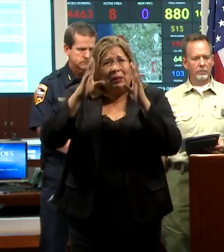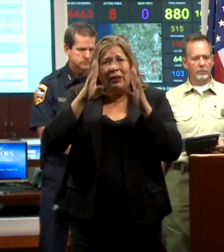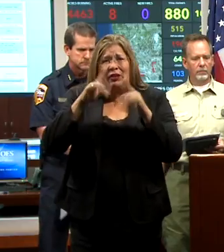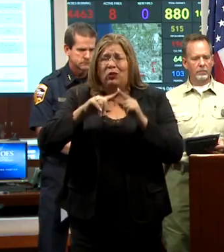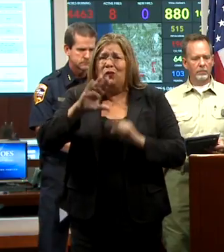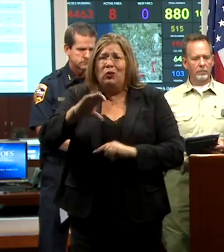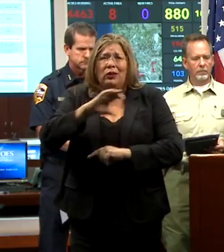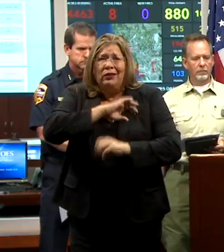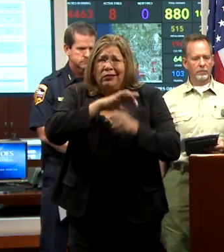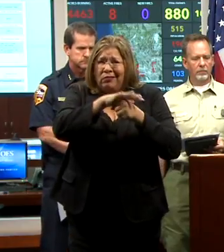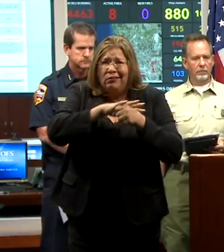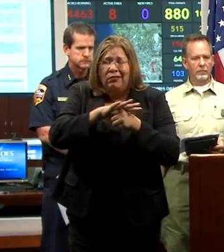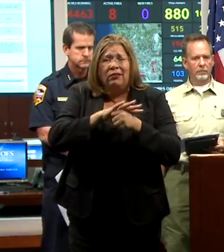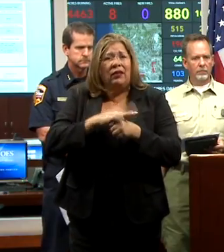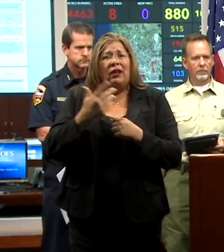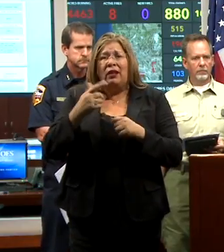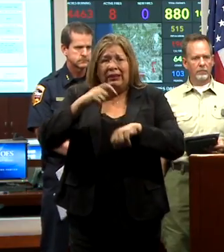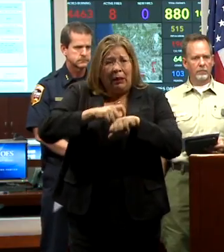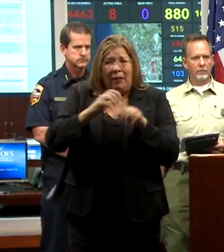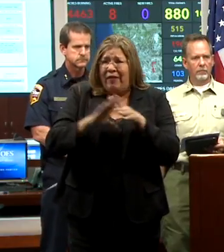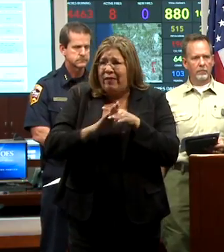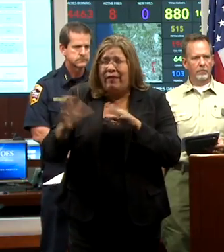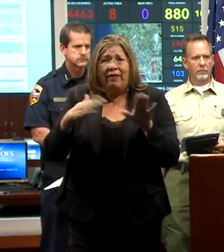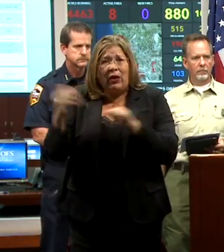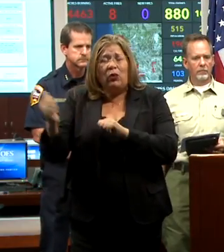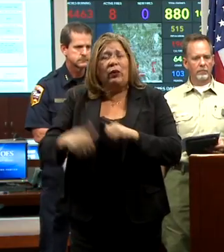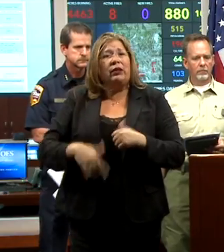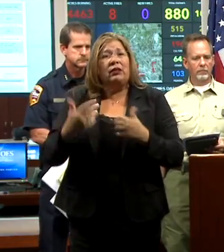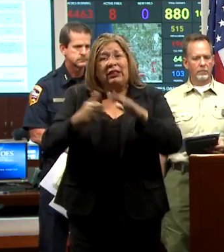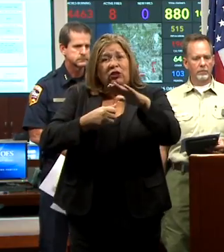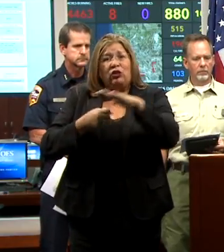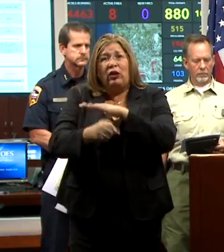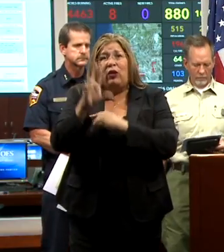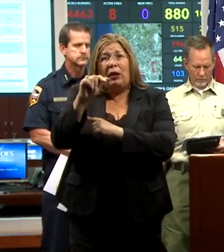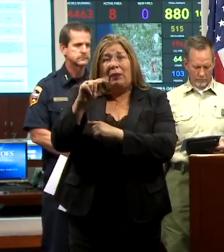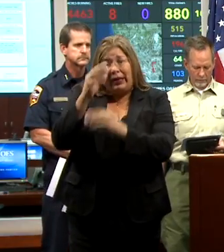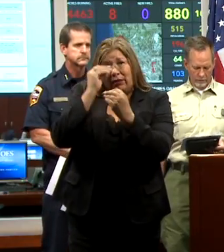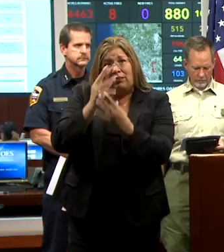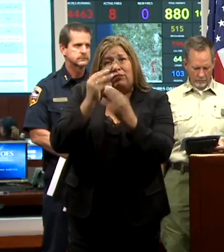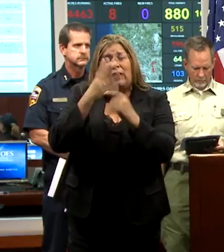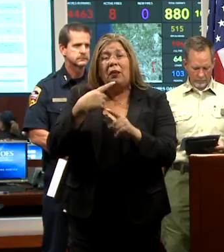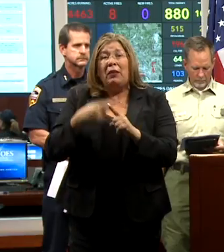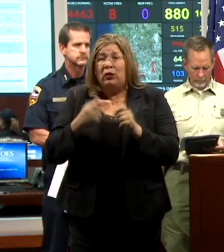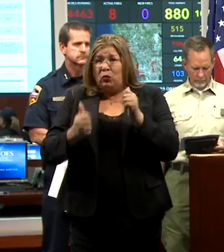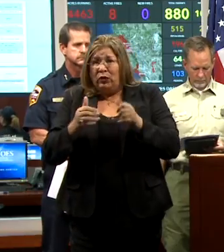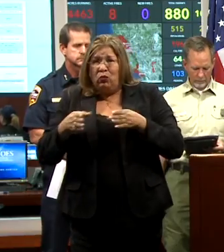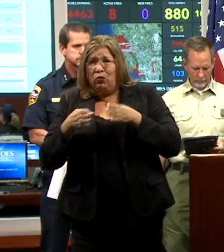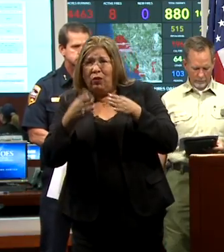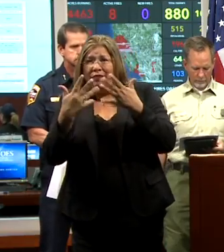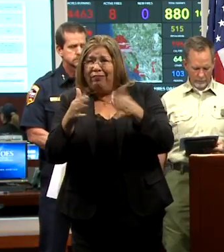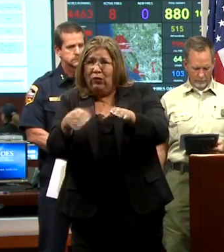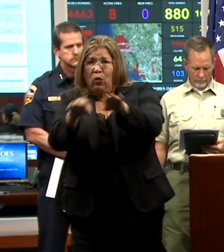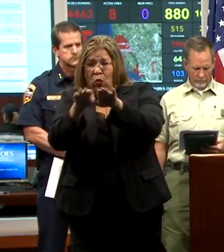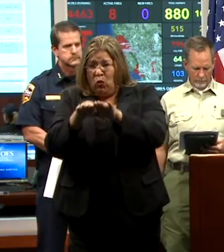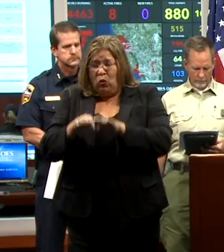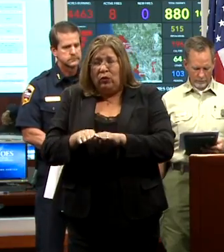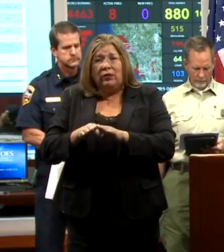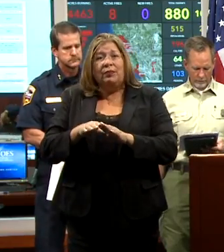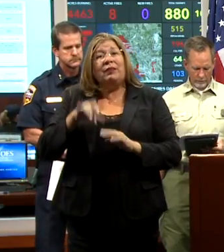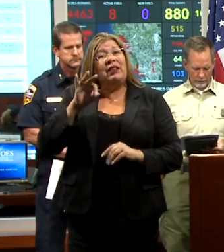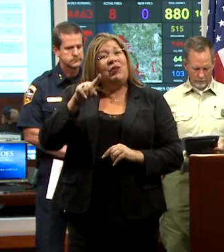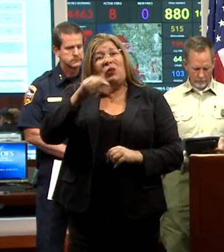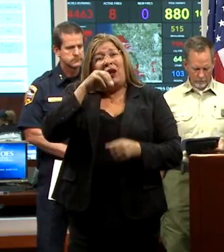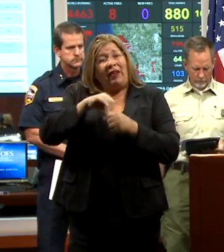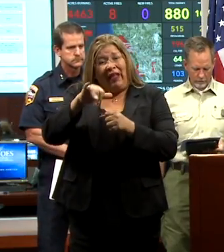authorities on evacuations, shelter updates, and road closures. And if you're not in those areas, driving